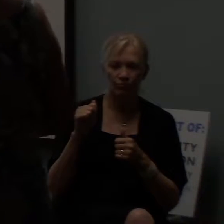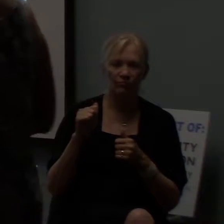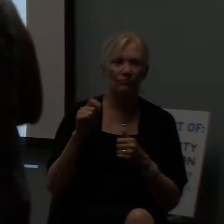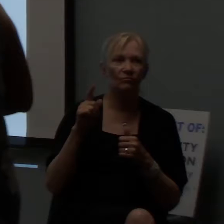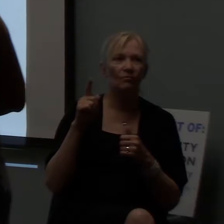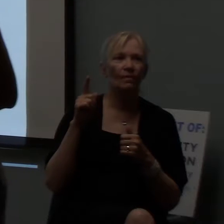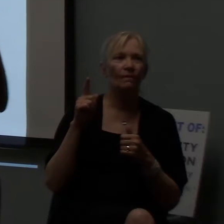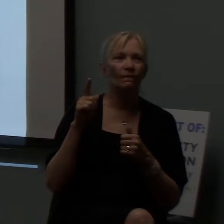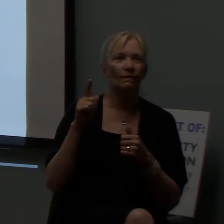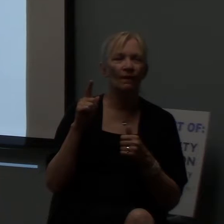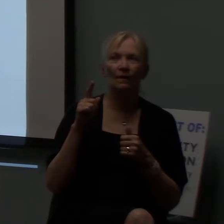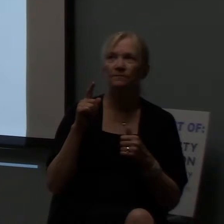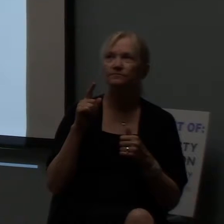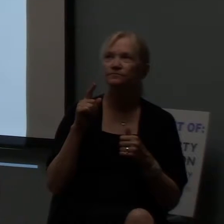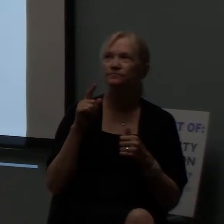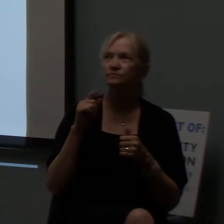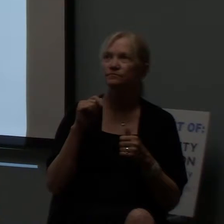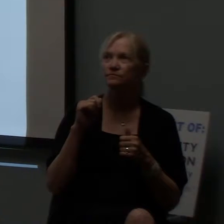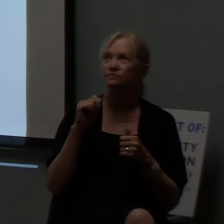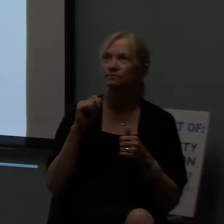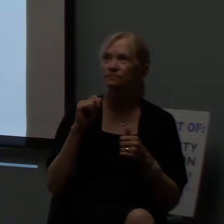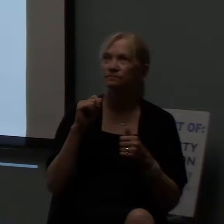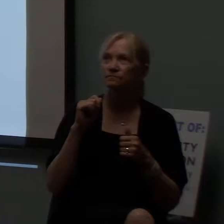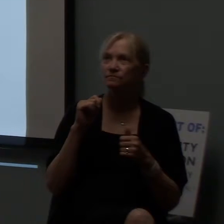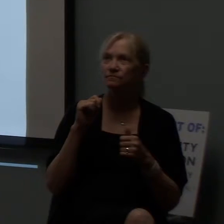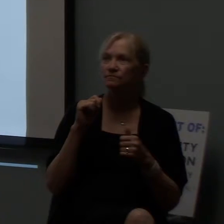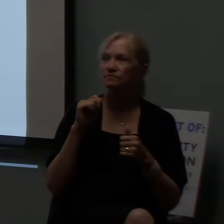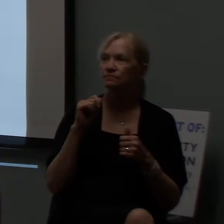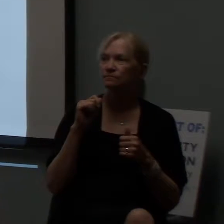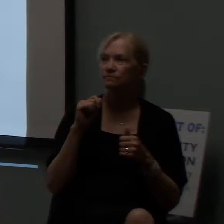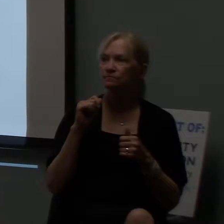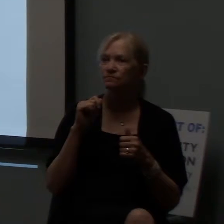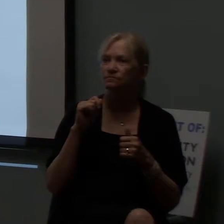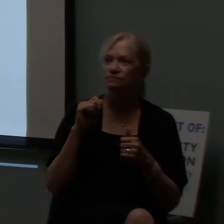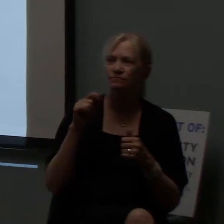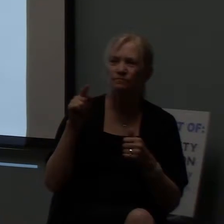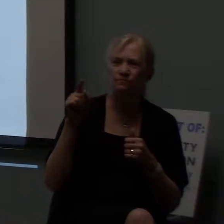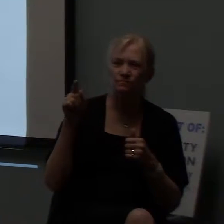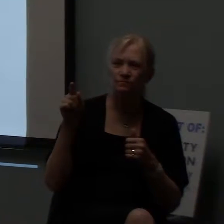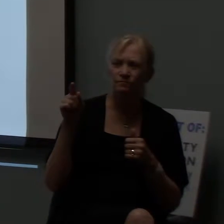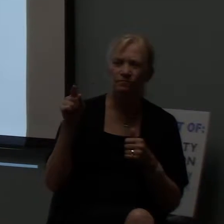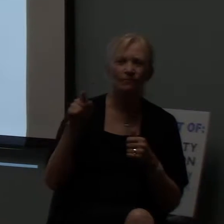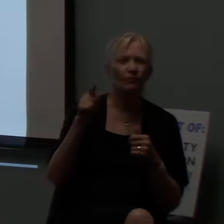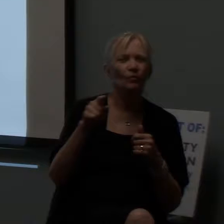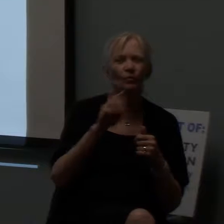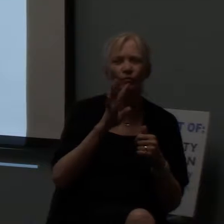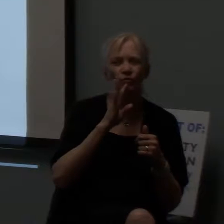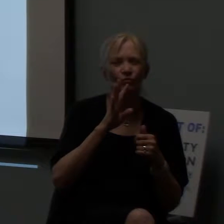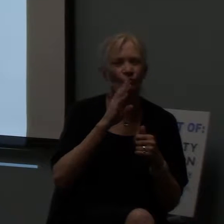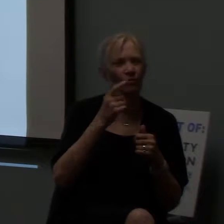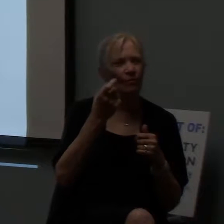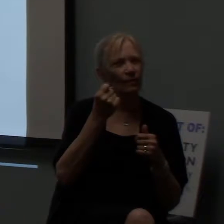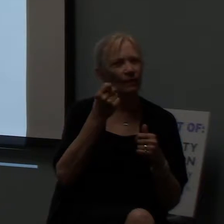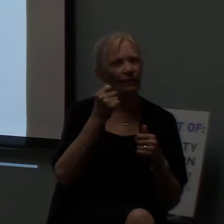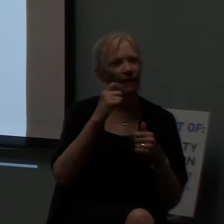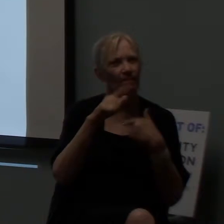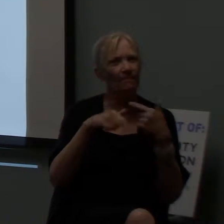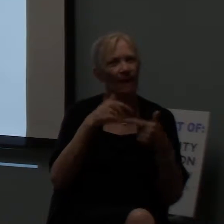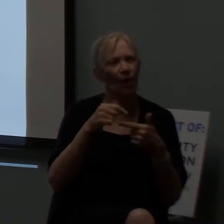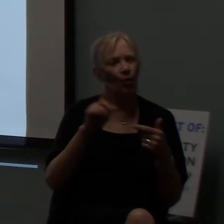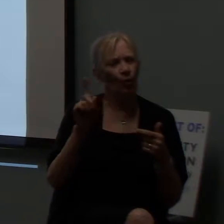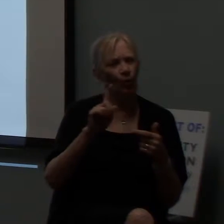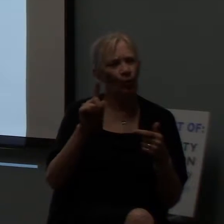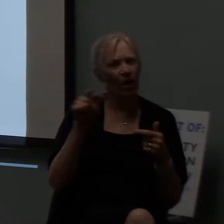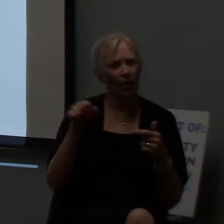5 commissioners. Unless there's any questions for Mary. Yeah, yes. What's the prime, could you talk a little bit about the source of income, the revenue that